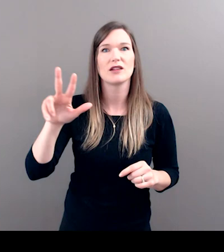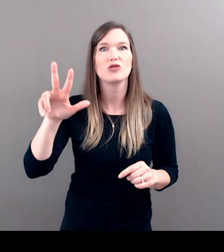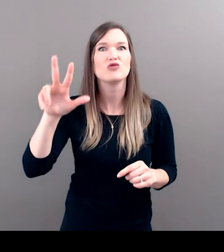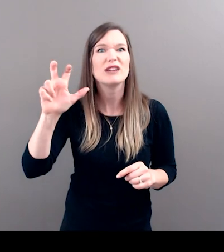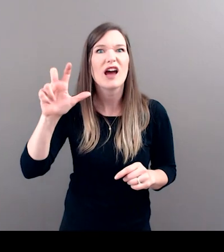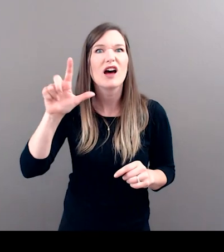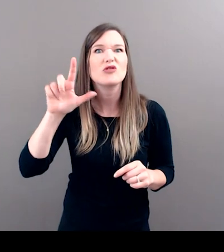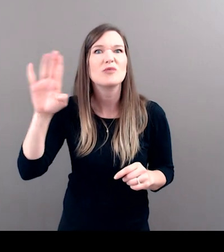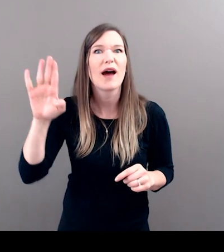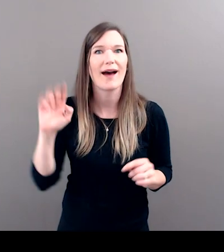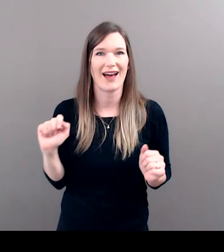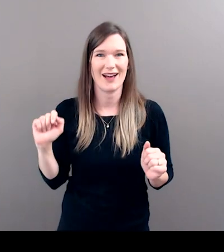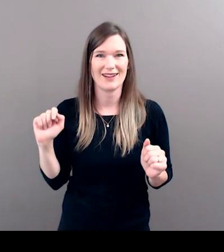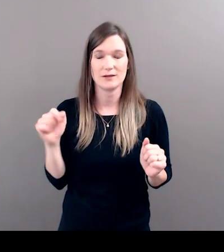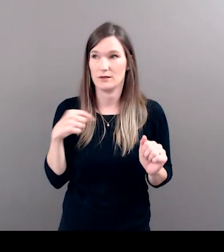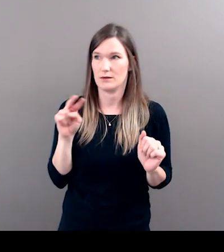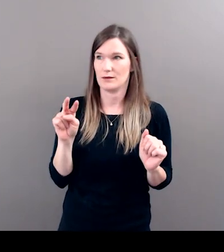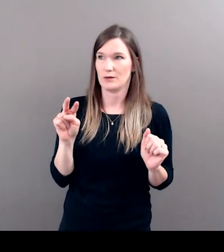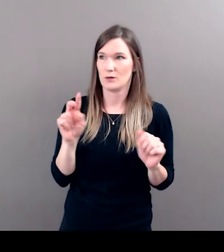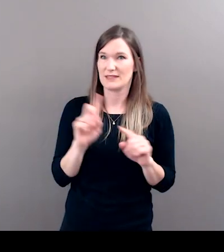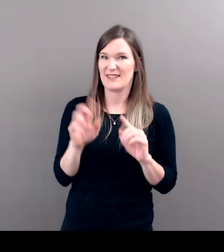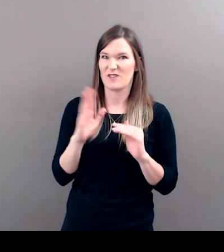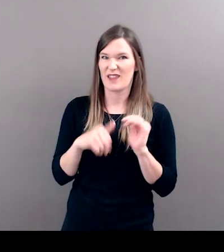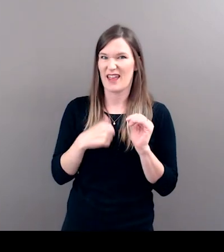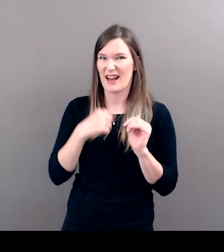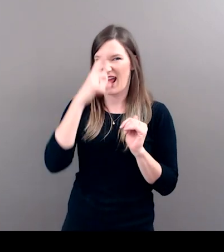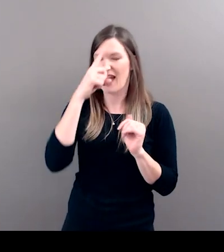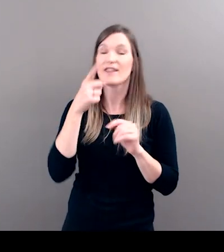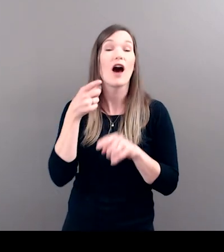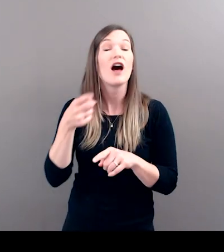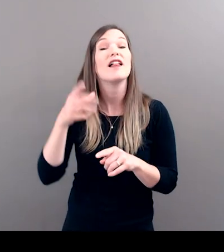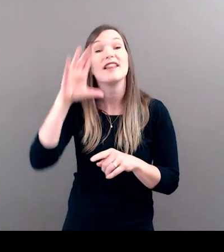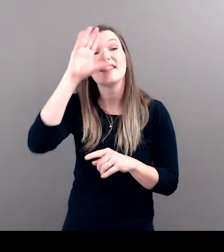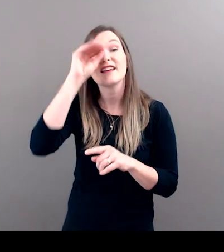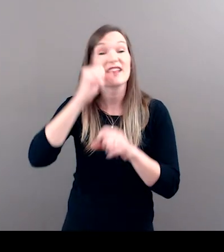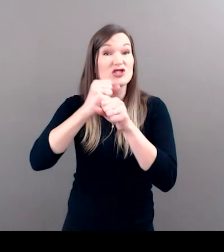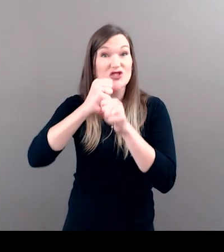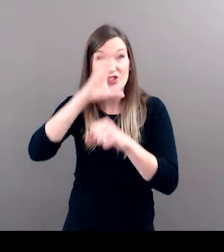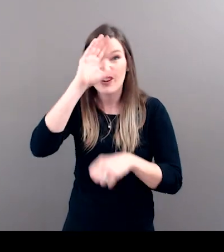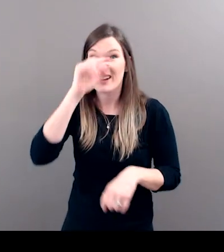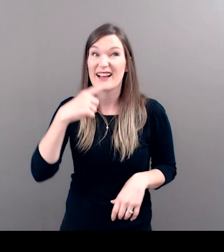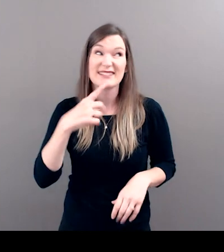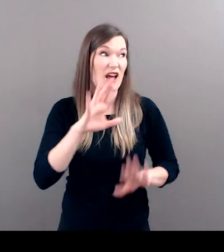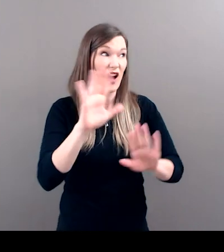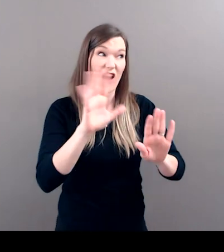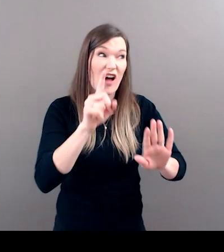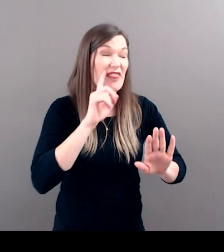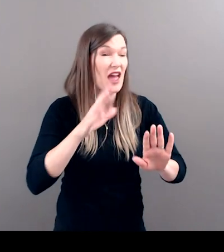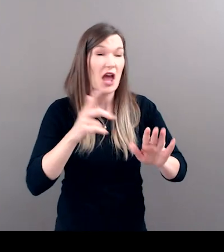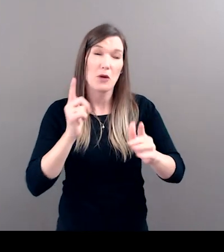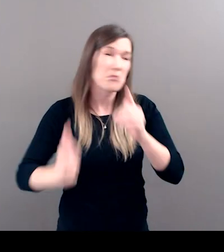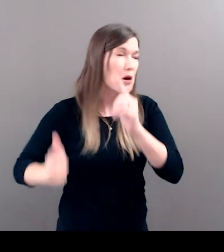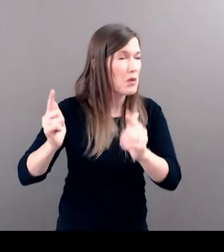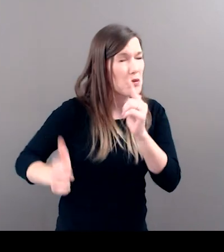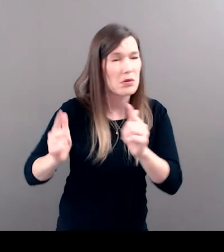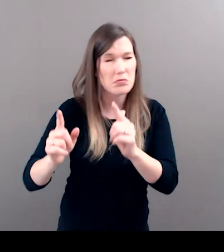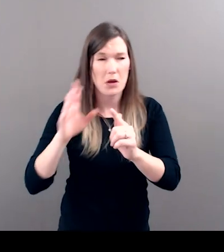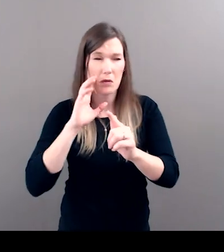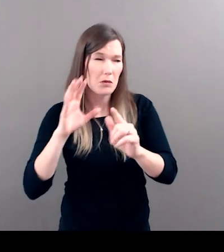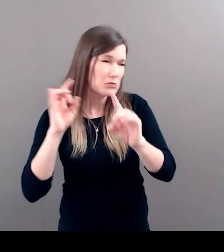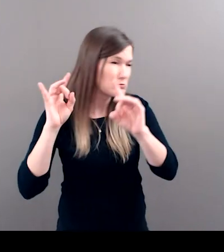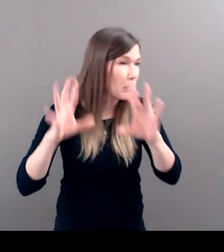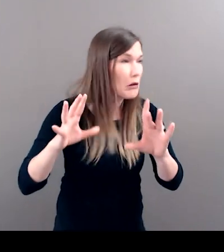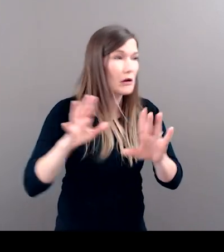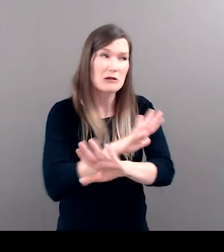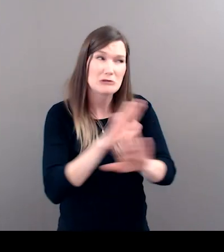different than I thought. Because this guy at the door was saying, they're going to shoot the place up and shoot the place up and all this kind of stuff. And this dude was 6'7". Now, thank God the fight